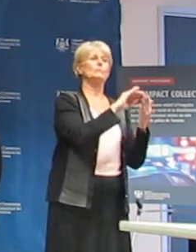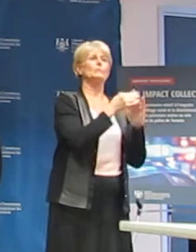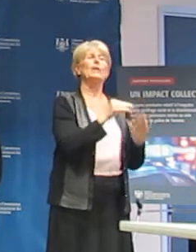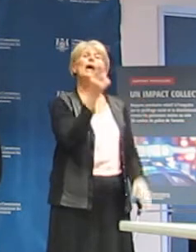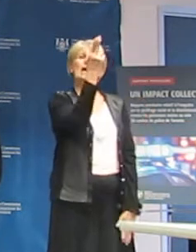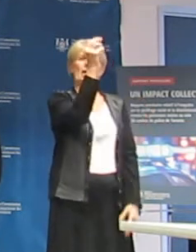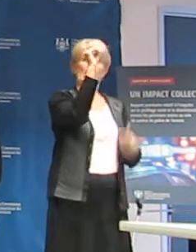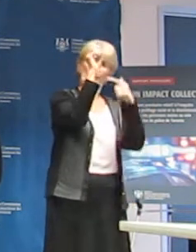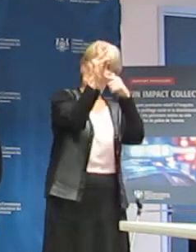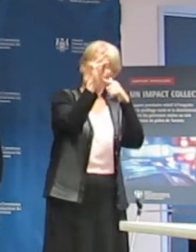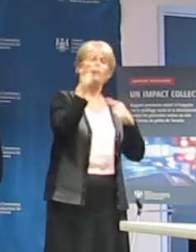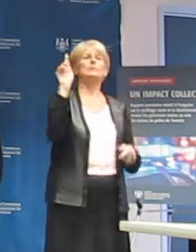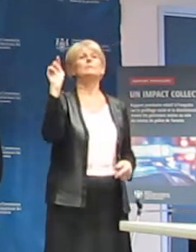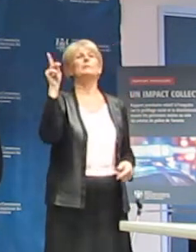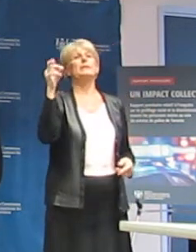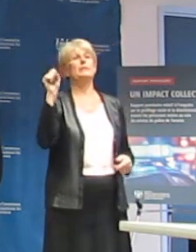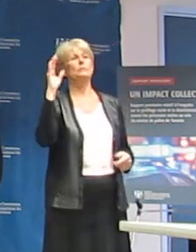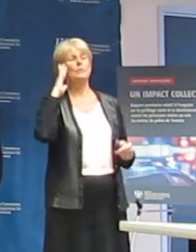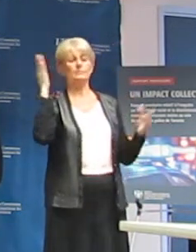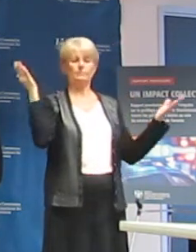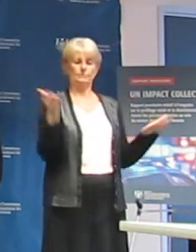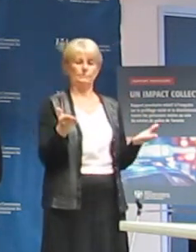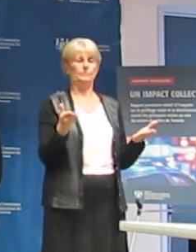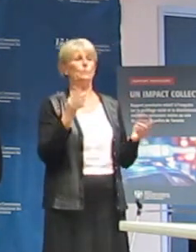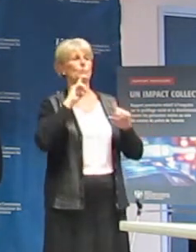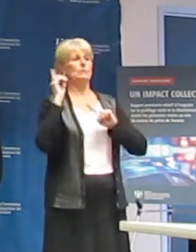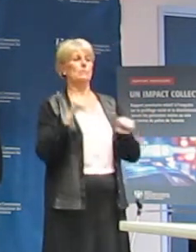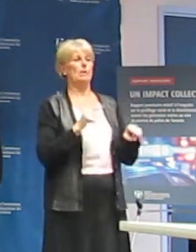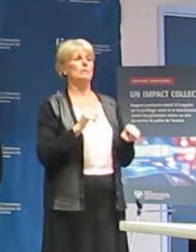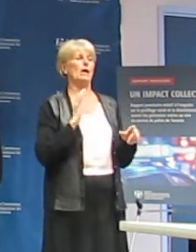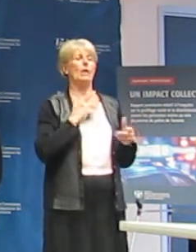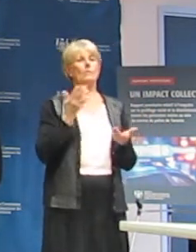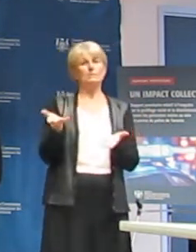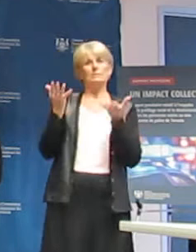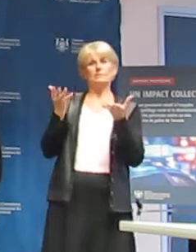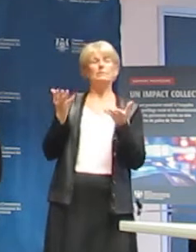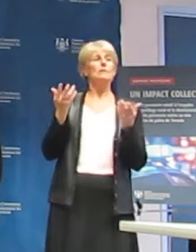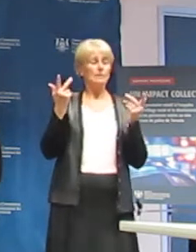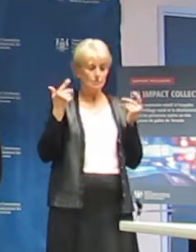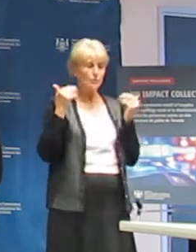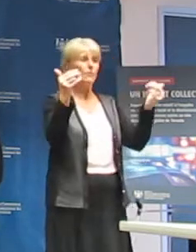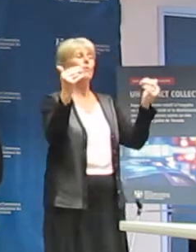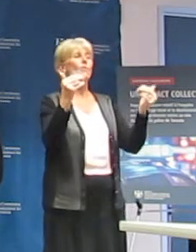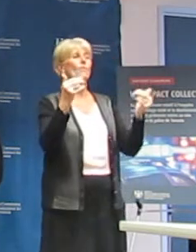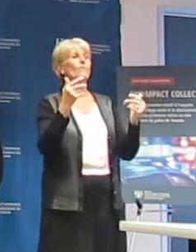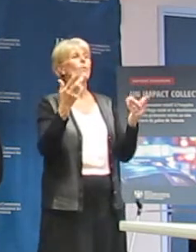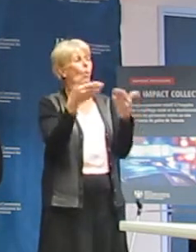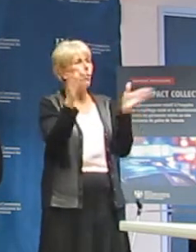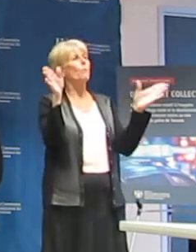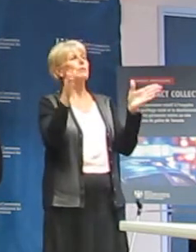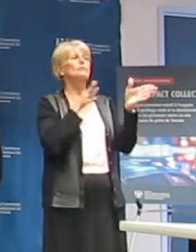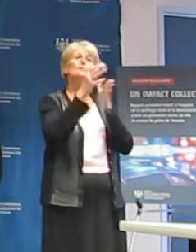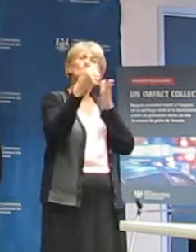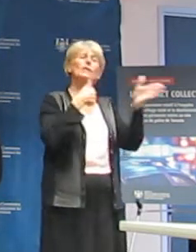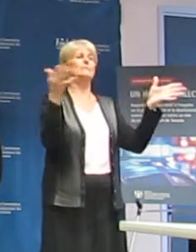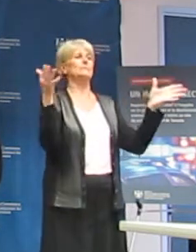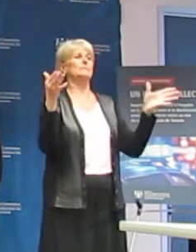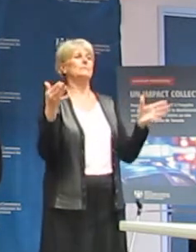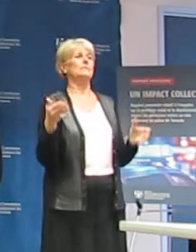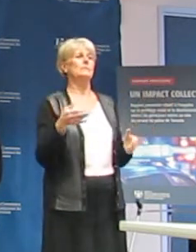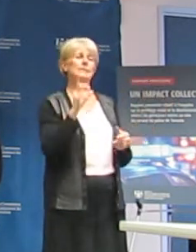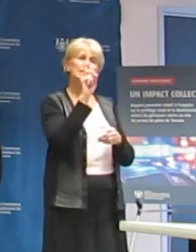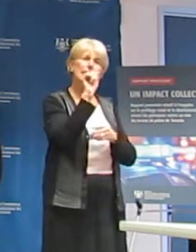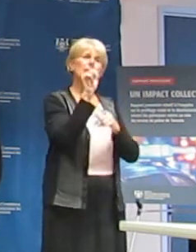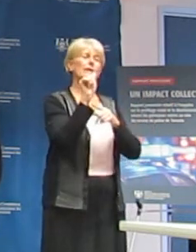how will the TPS come to the table and respond to the calls and then move forward with a certain set of openness, transparency with regards to the